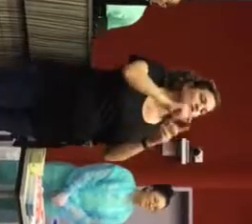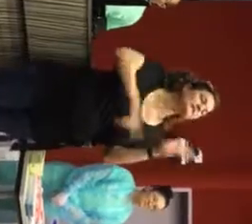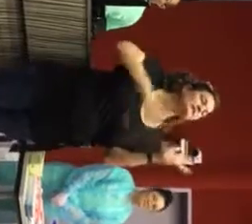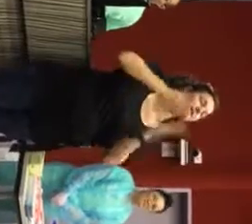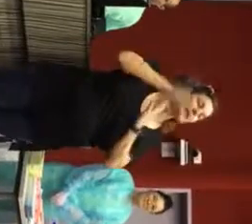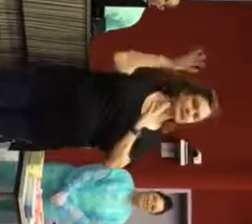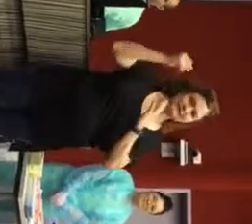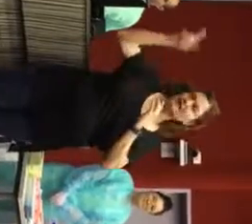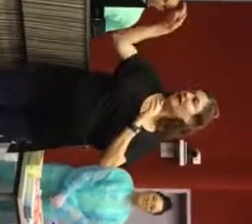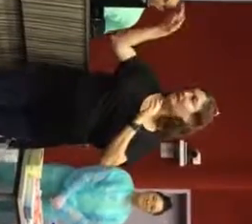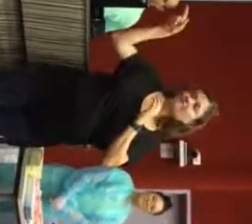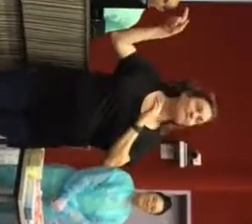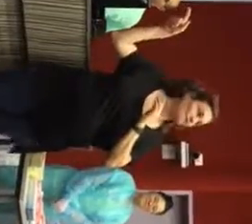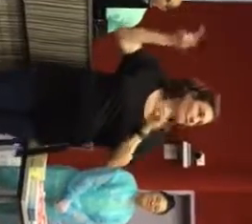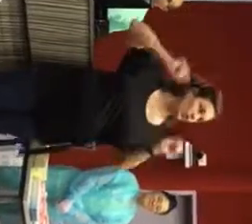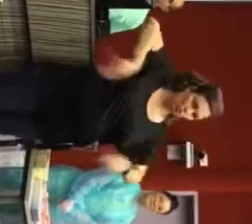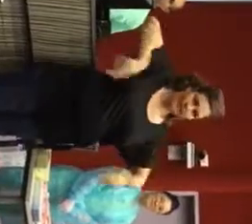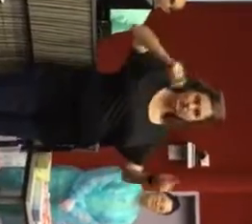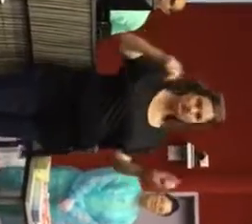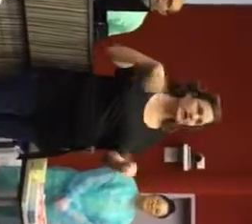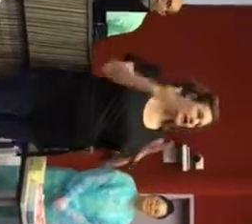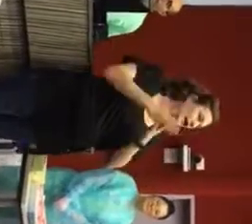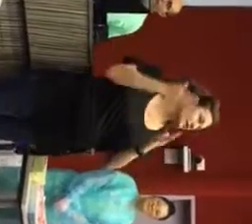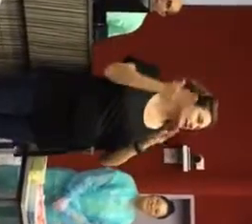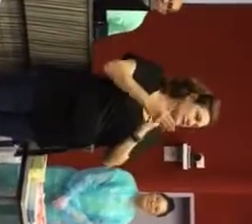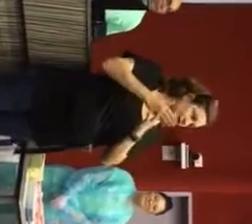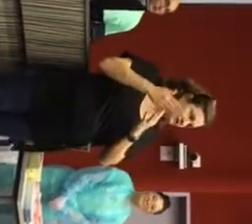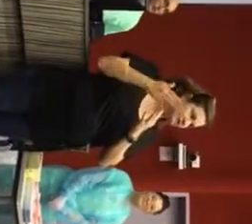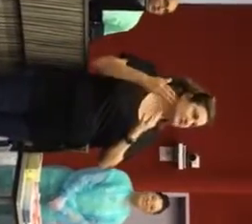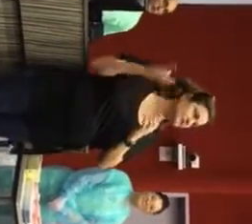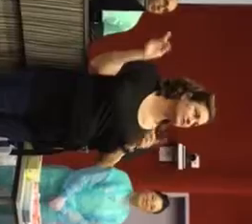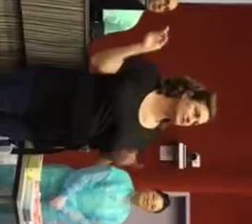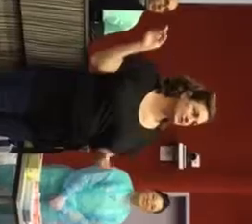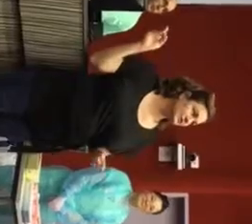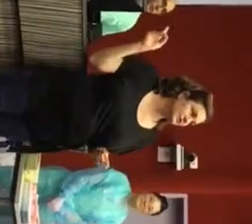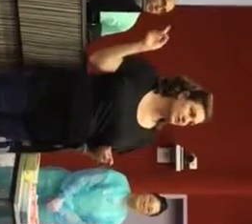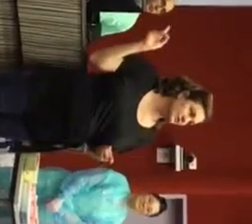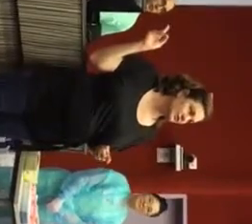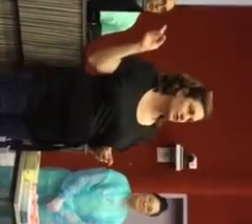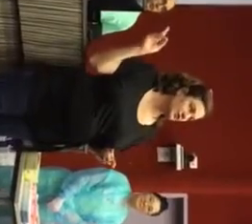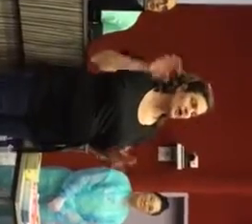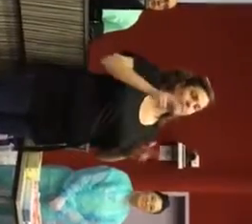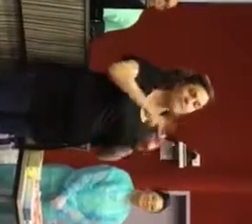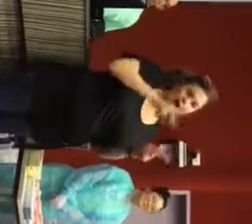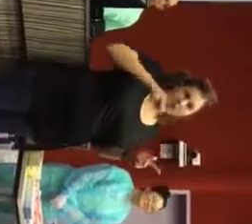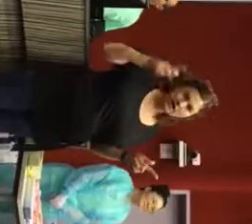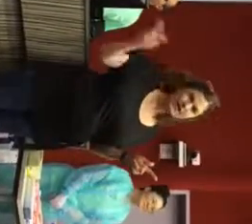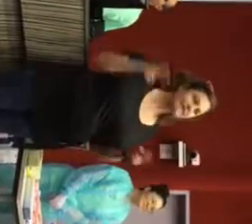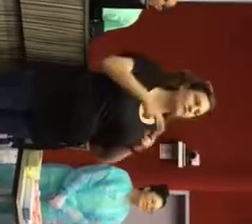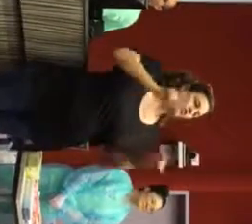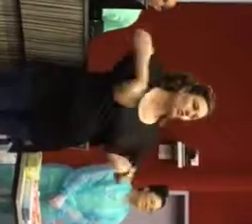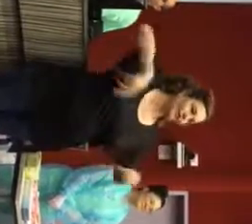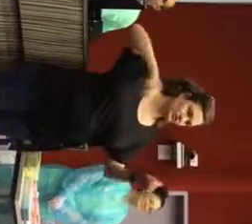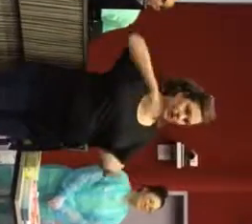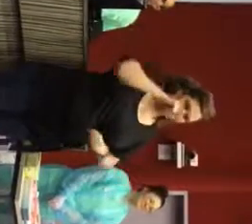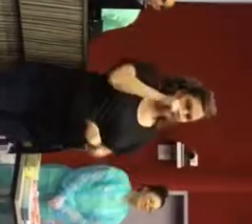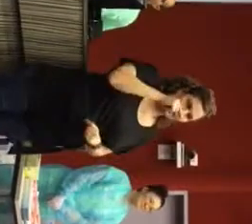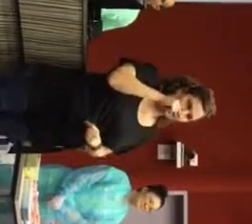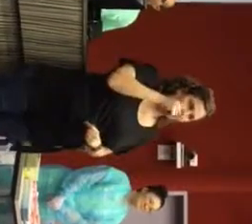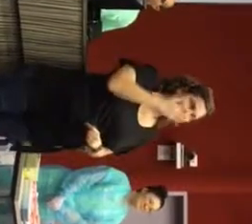clinic. Great. We have wheelchair available, and we have parking obviously at the front